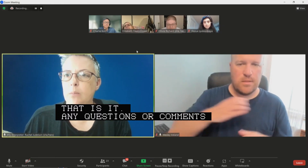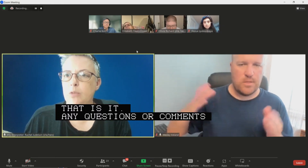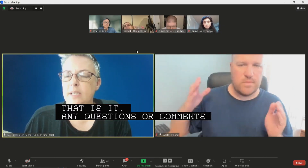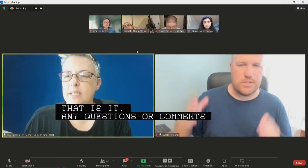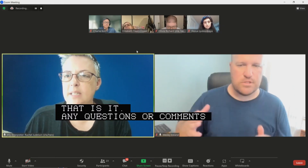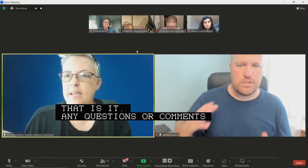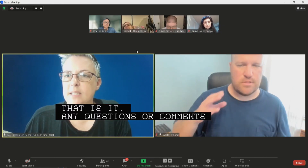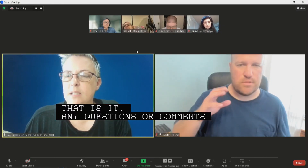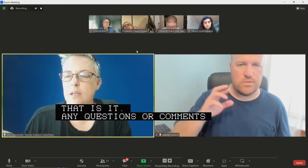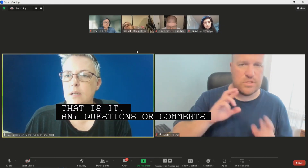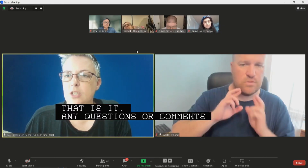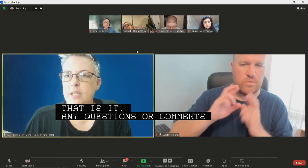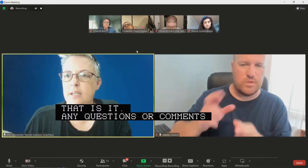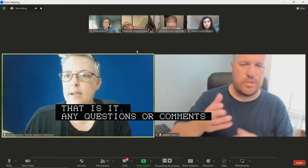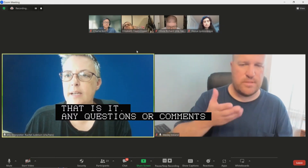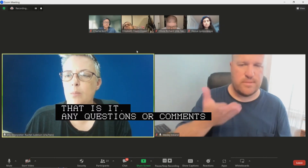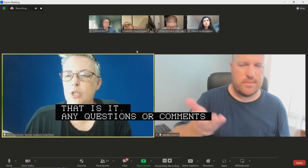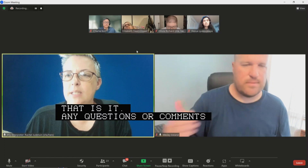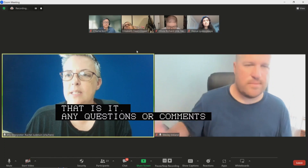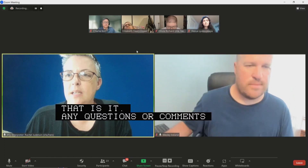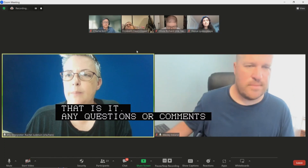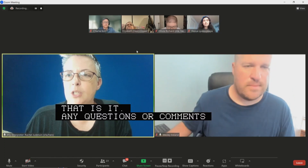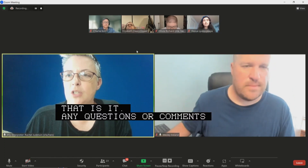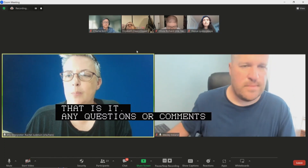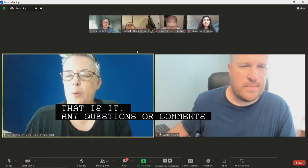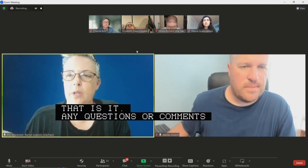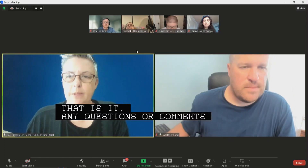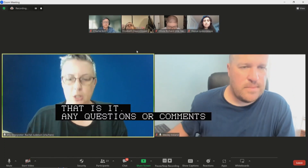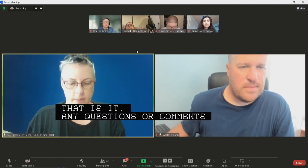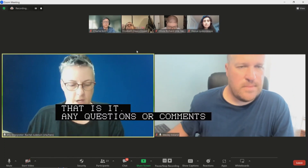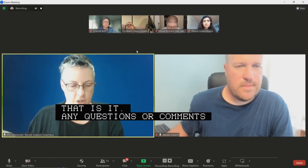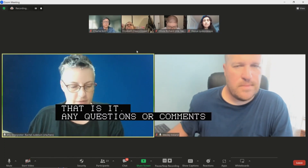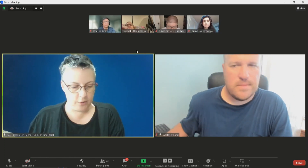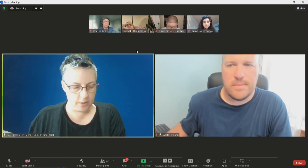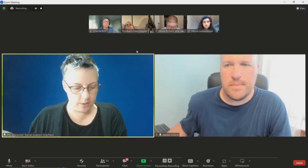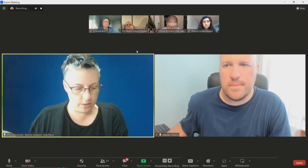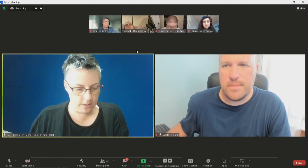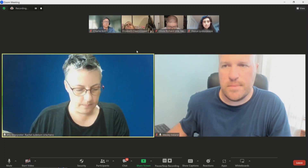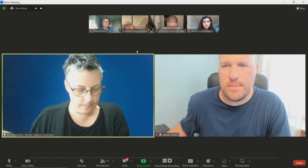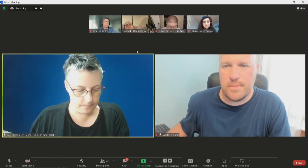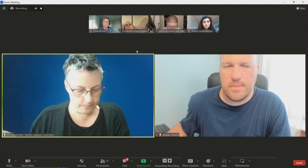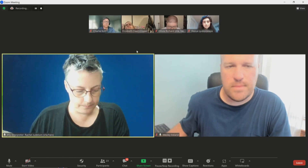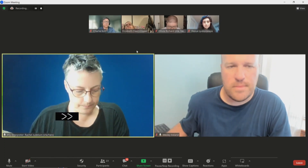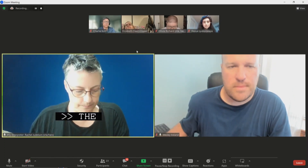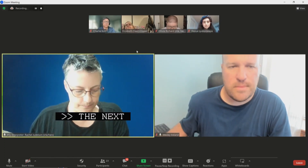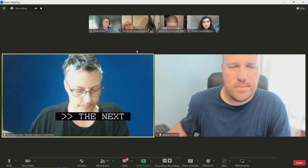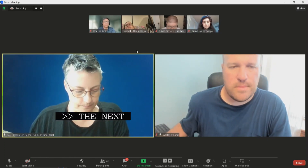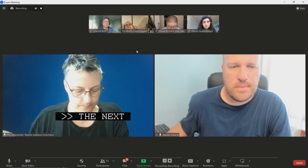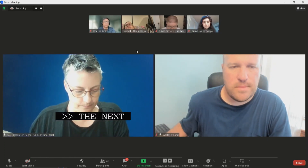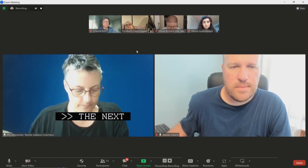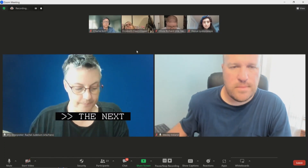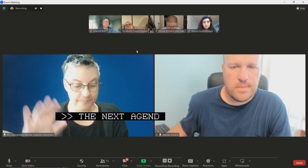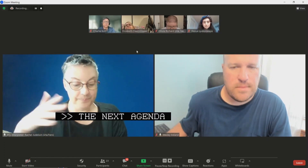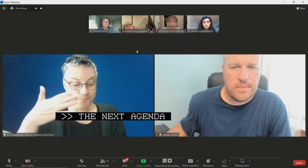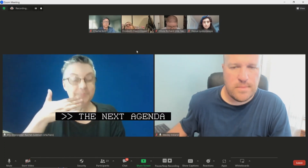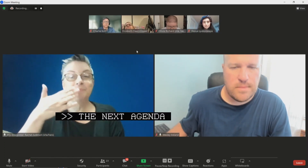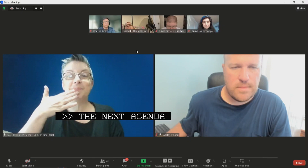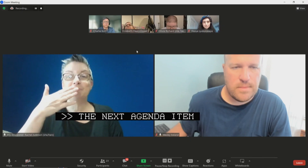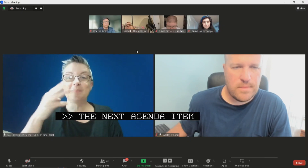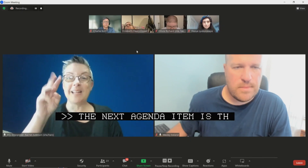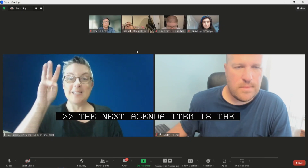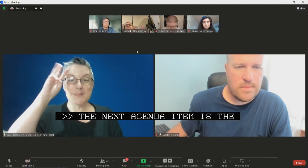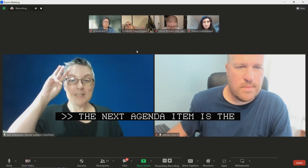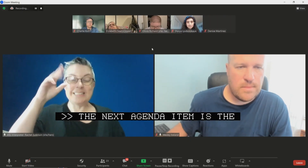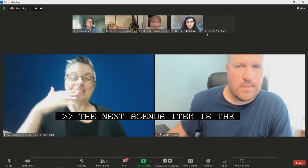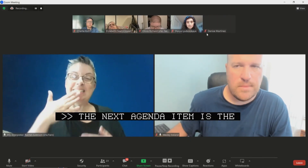Great, we can move on to the next agenda item, which is the commissioner's report. Commissioner McCosh, the floor is yours. Thanks, Wes, and